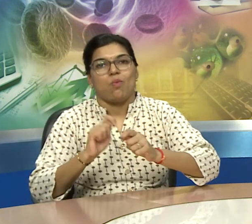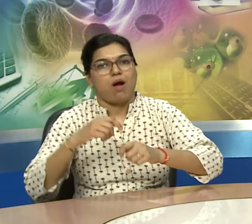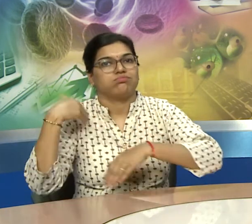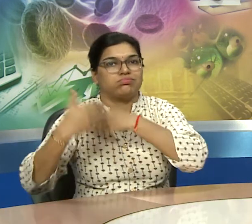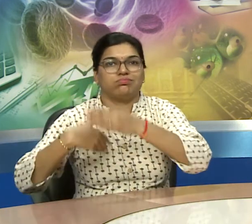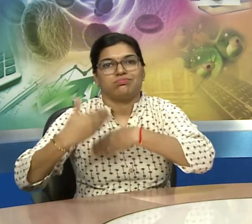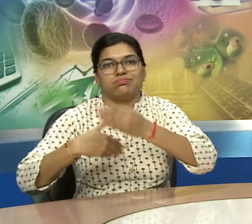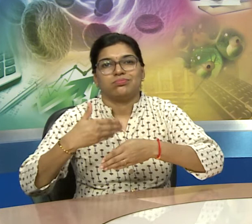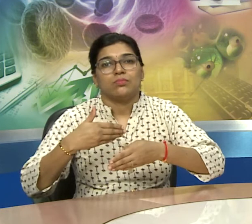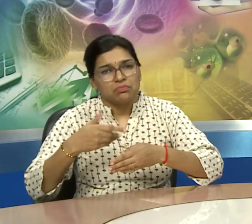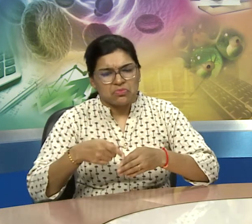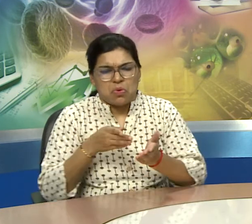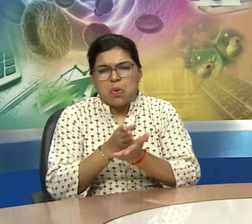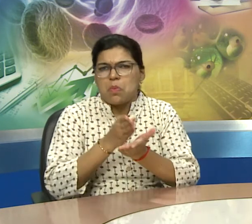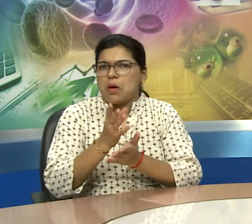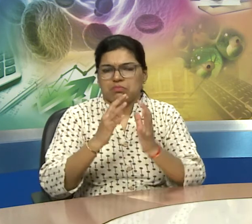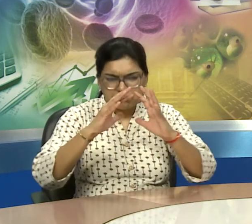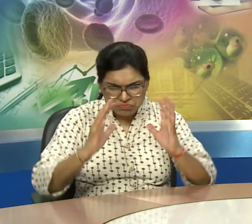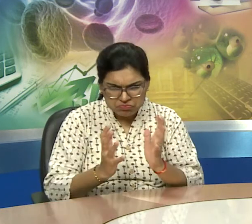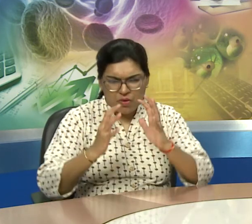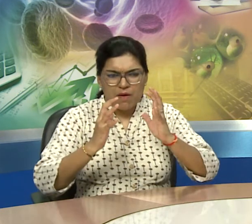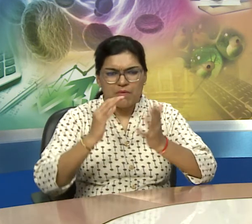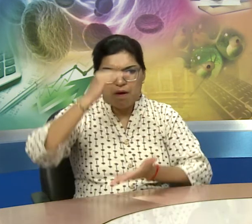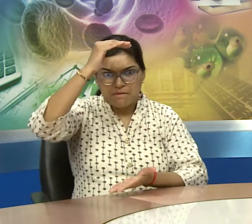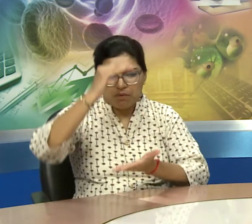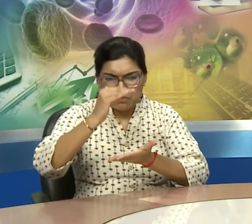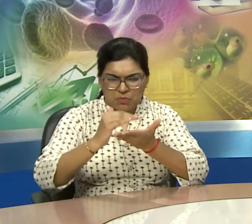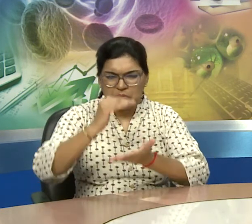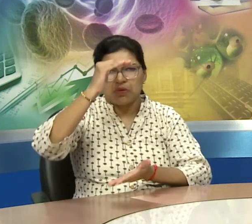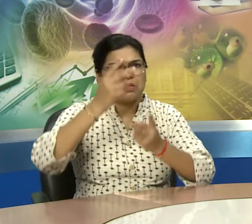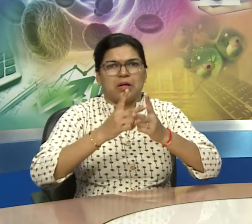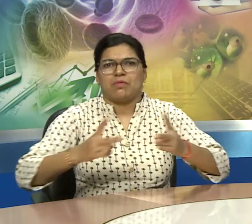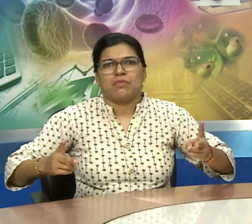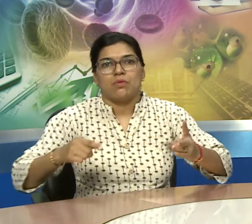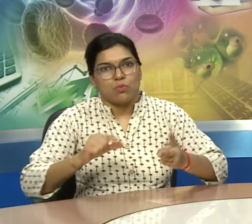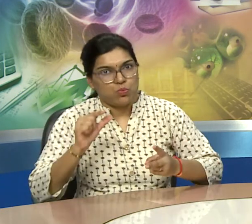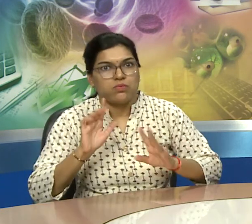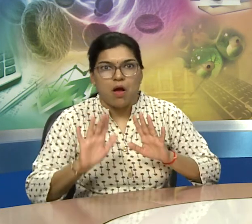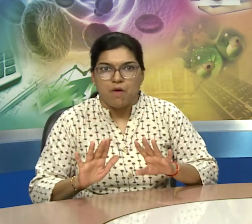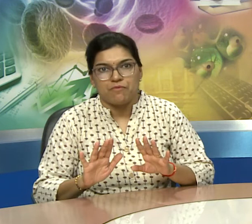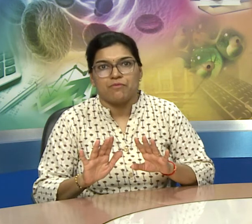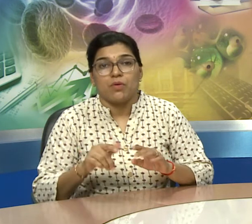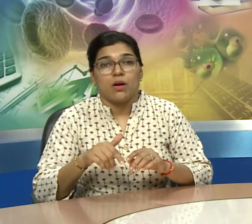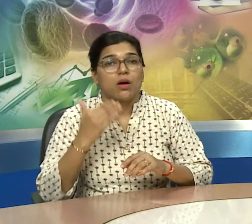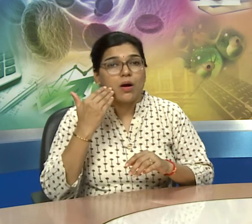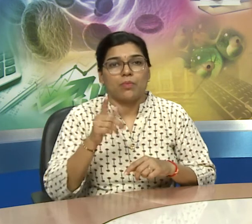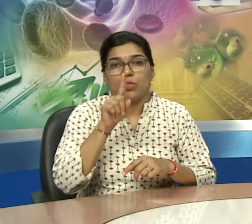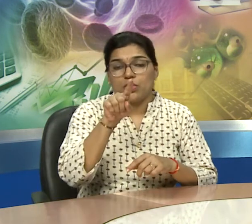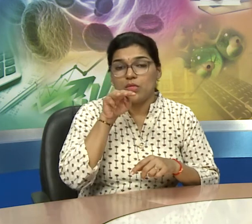So that was the use of wheel. It was around 1000 years BC, means